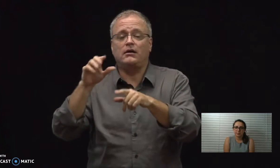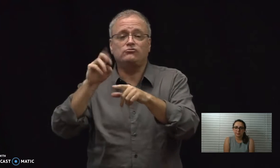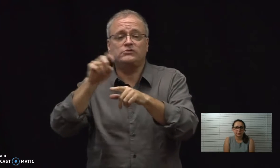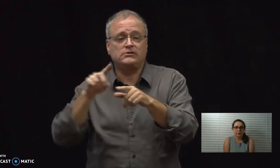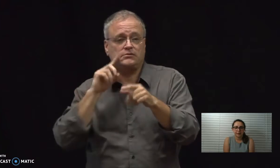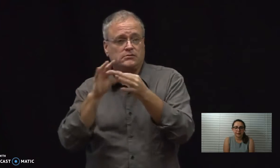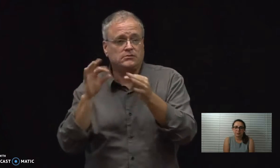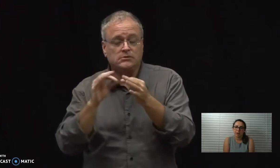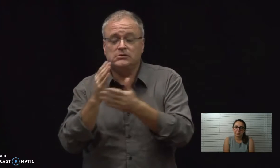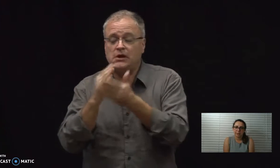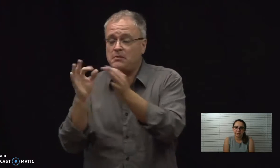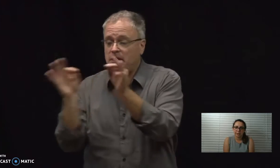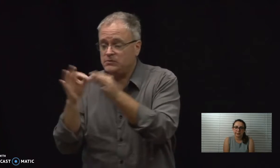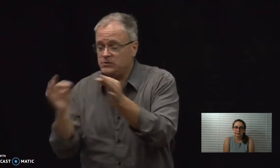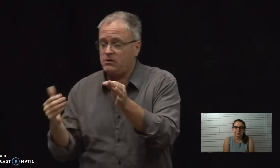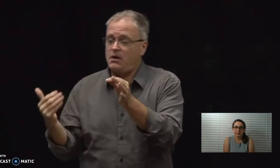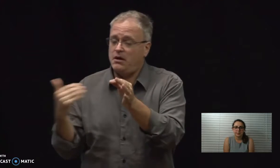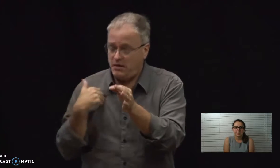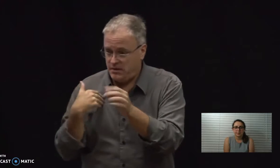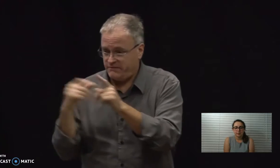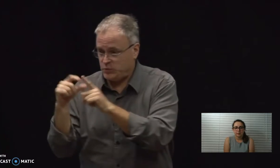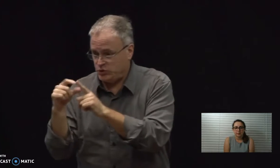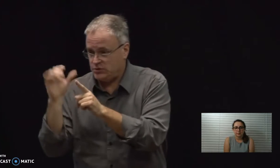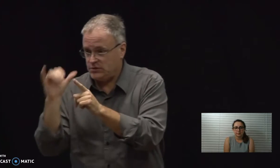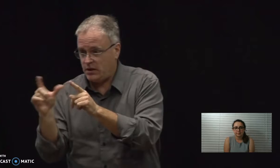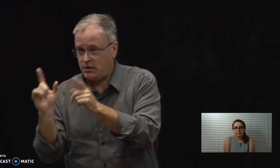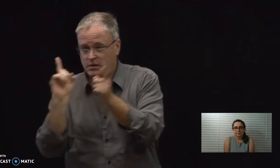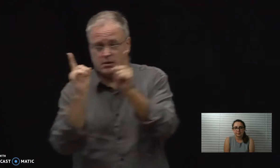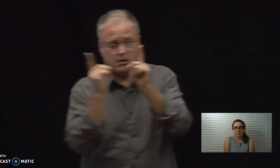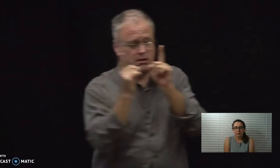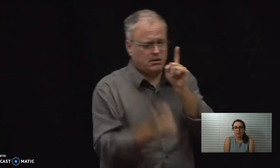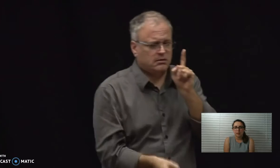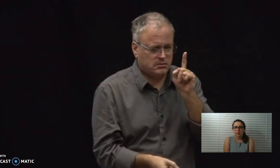copy people who were writing in English to copy the English language.